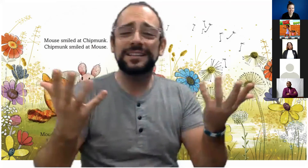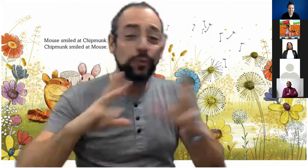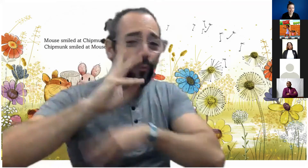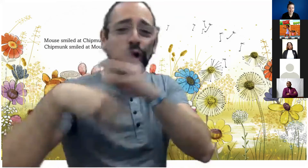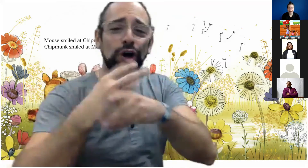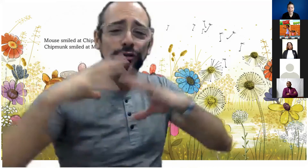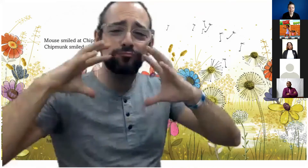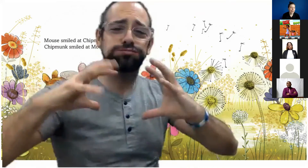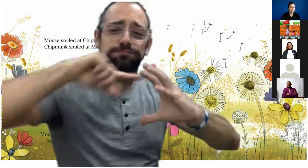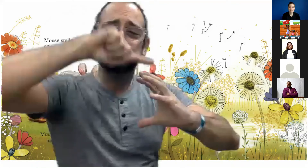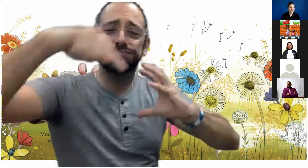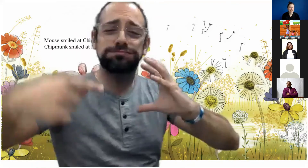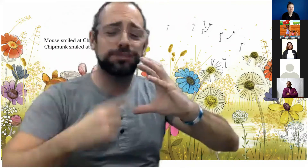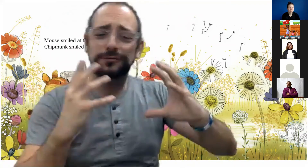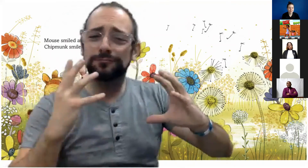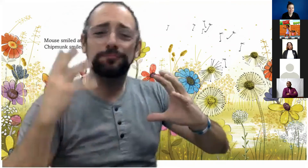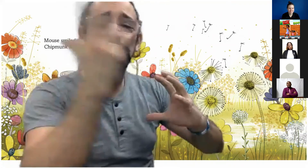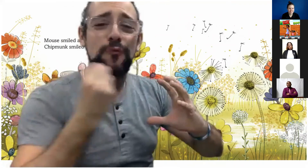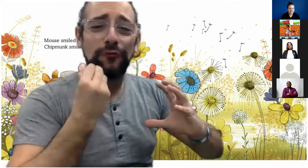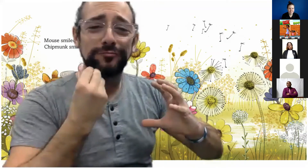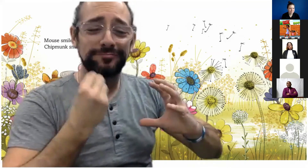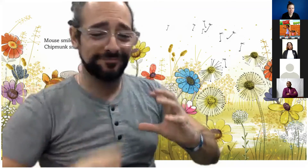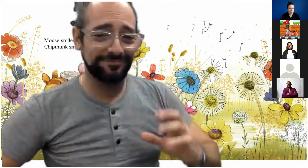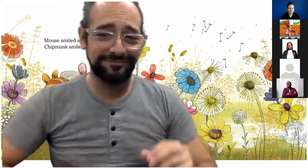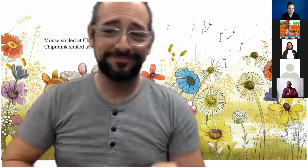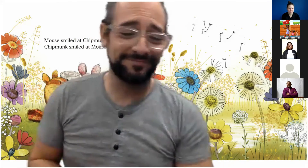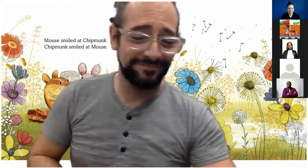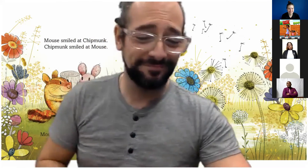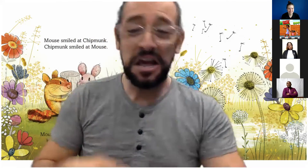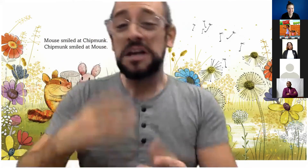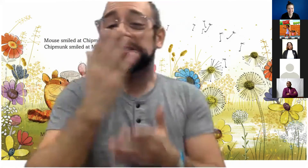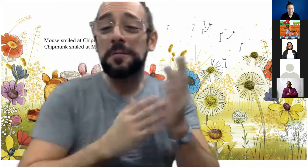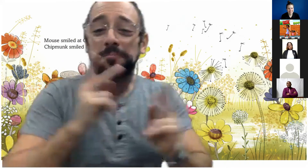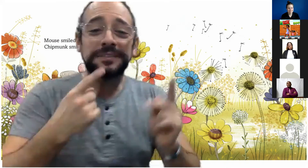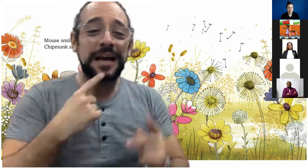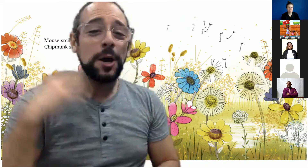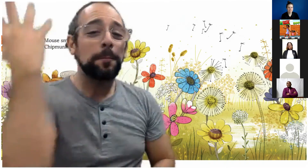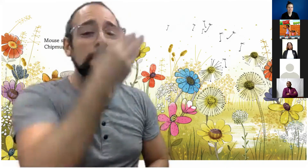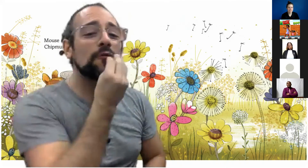beautiful. Everything in the world, so beautiful.